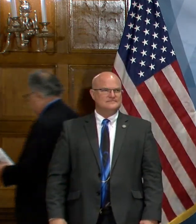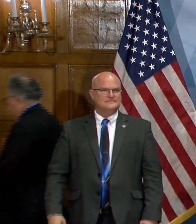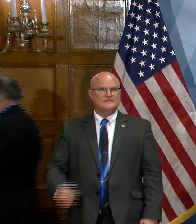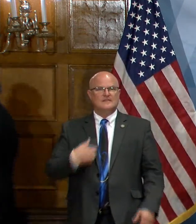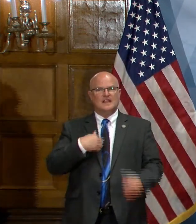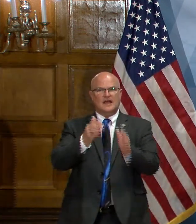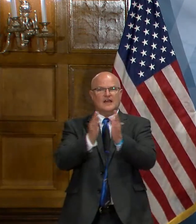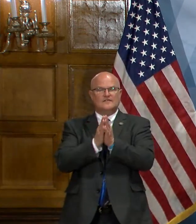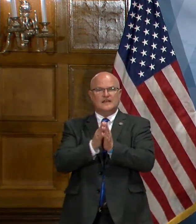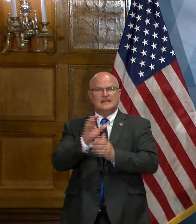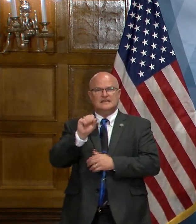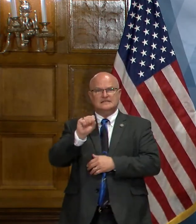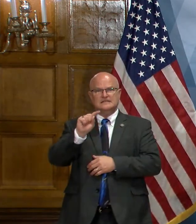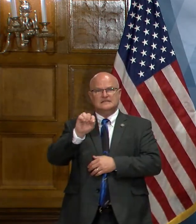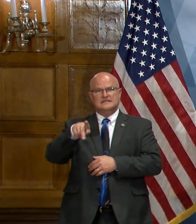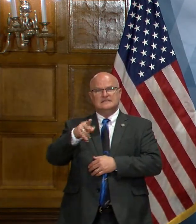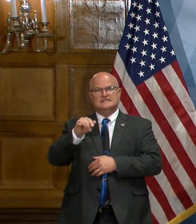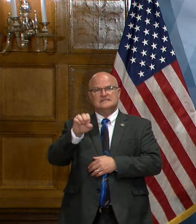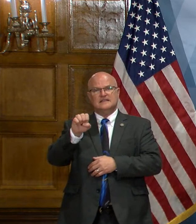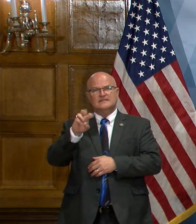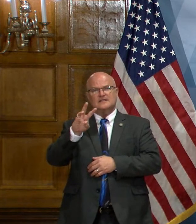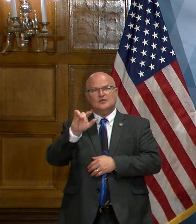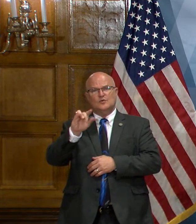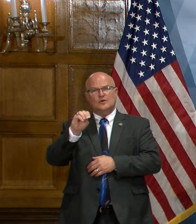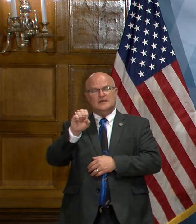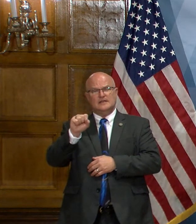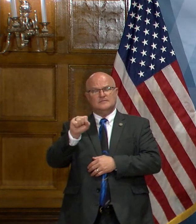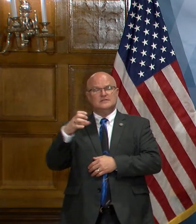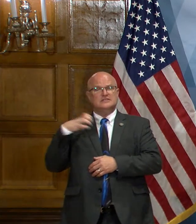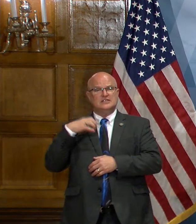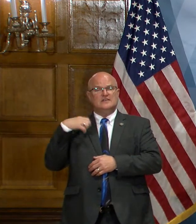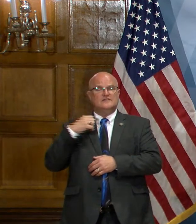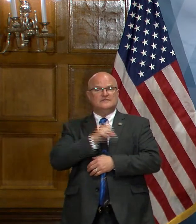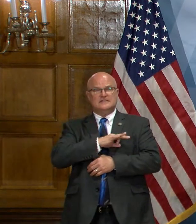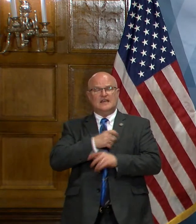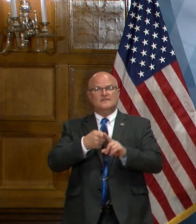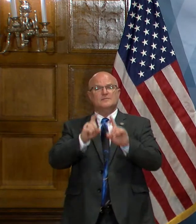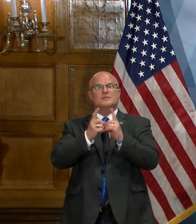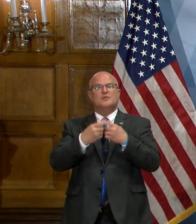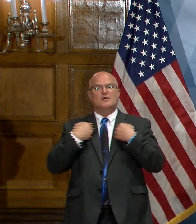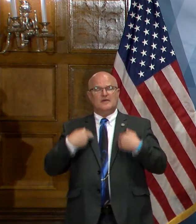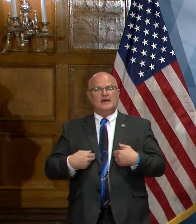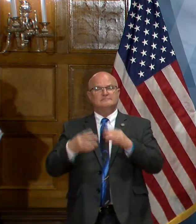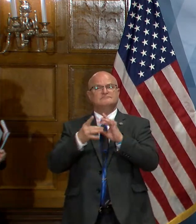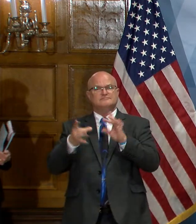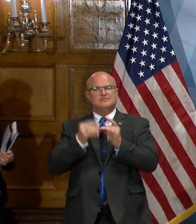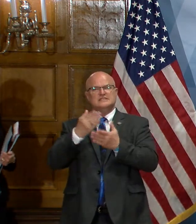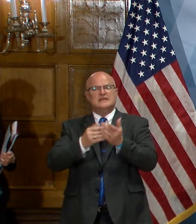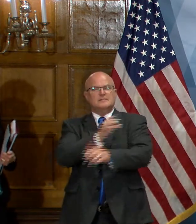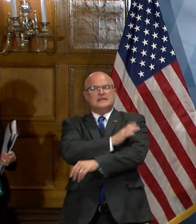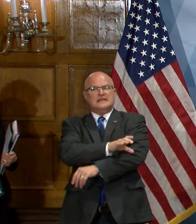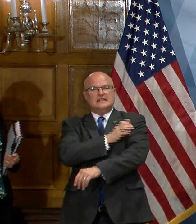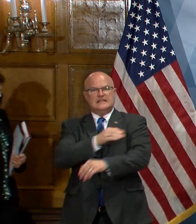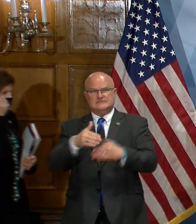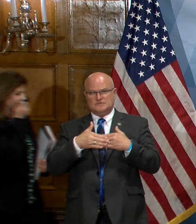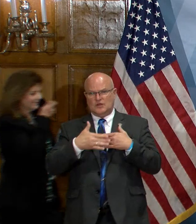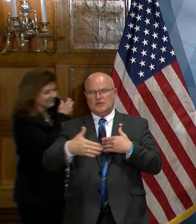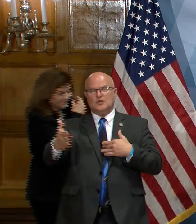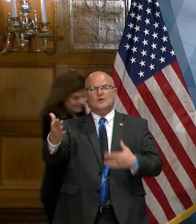And I've asked Stephanie Williams, our Chief of Staff of the Department of Health, to make some comments on some of the clinics that are ongoing.